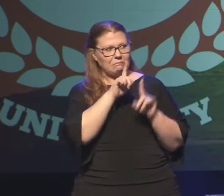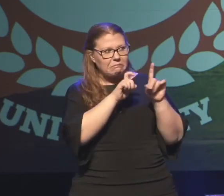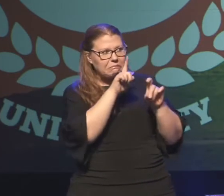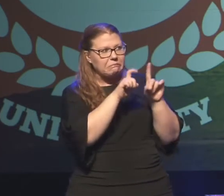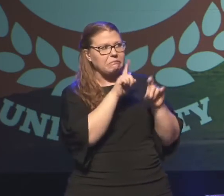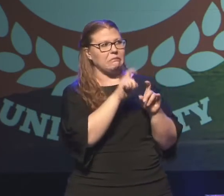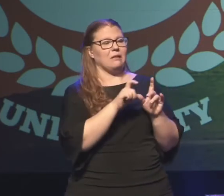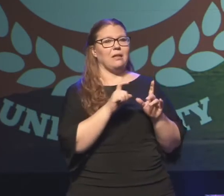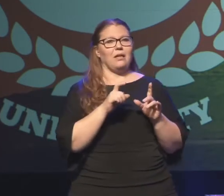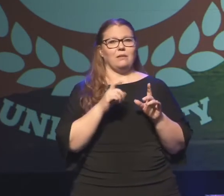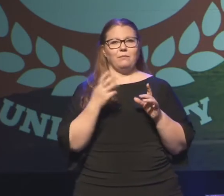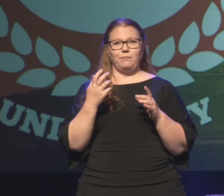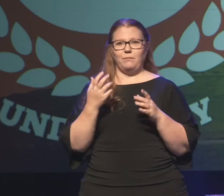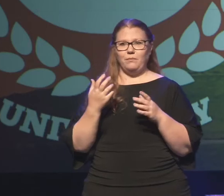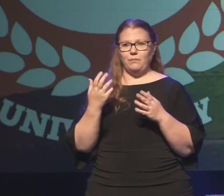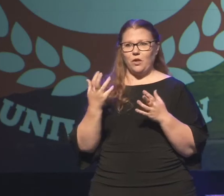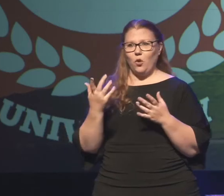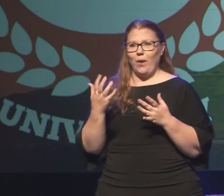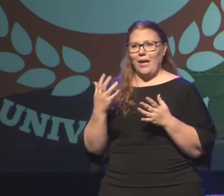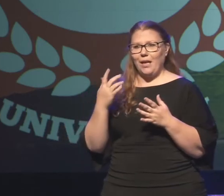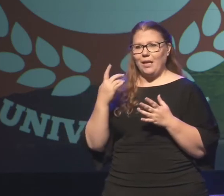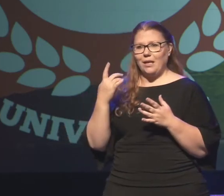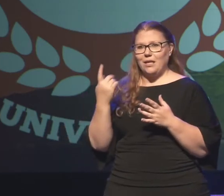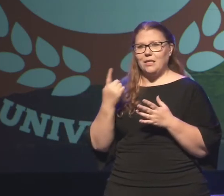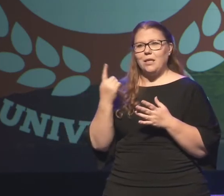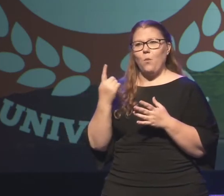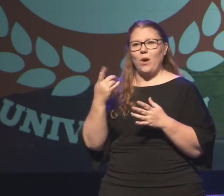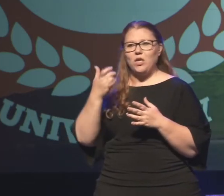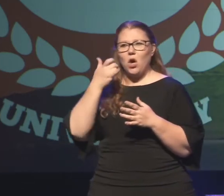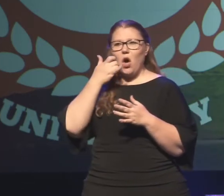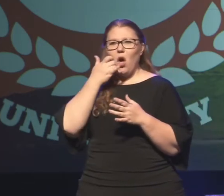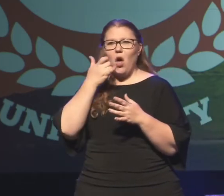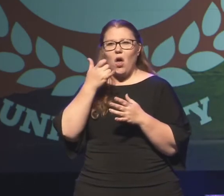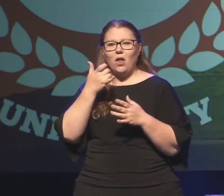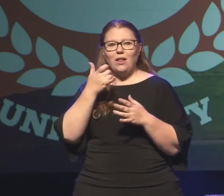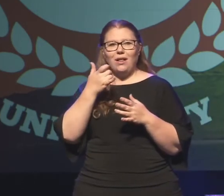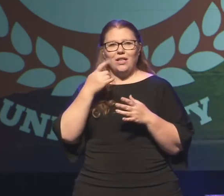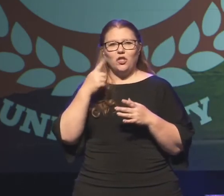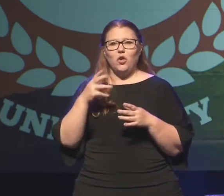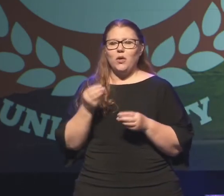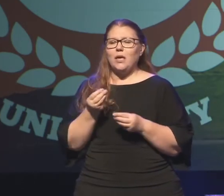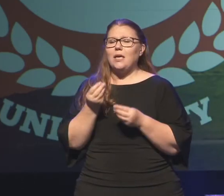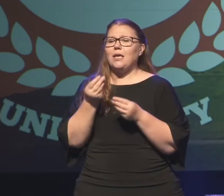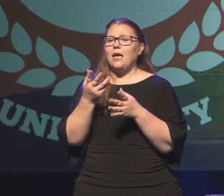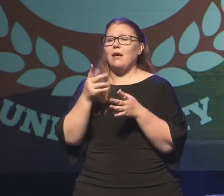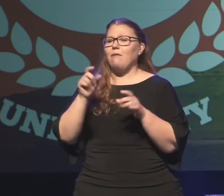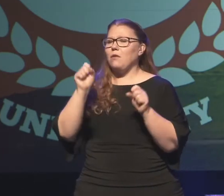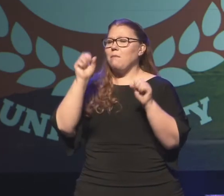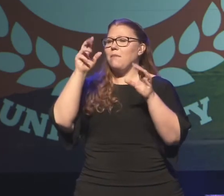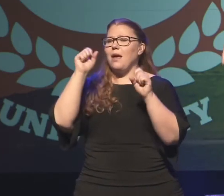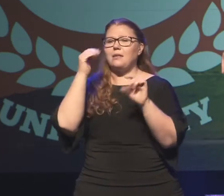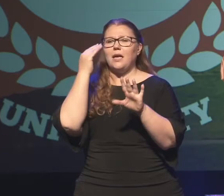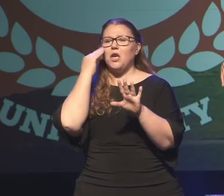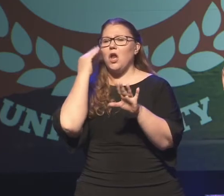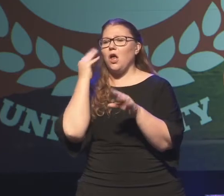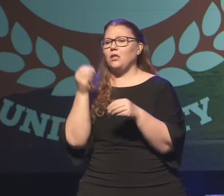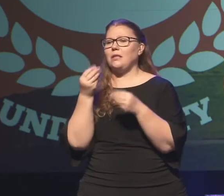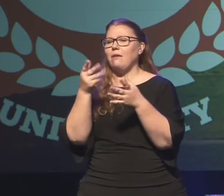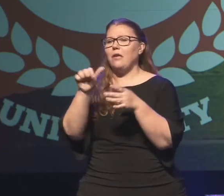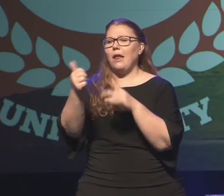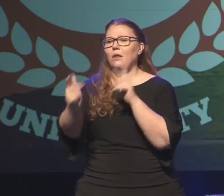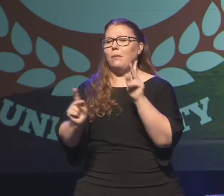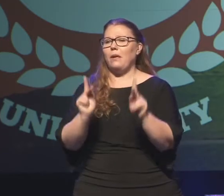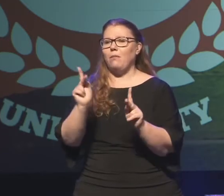you so you can turn on the spigot of your knowledge and drip some of your unbelievable knowledge into the lives of other